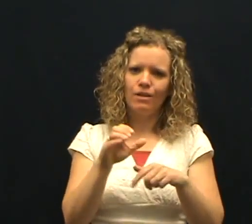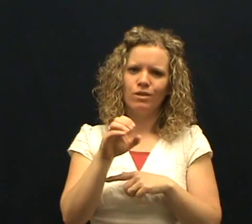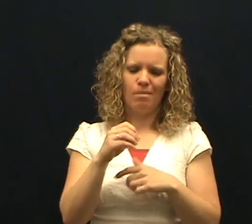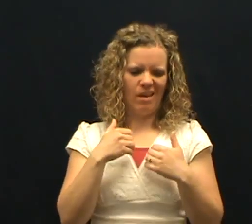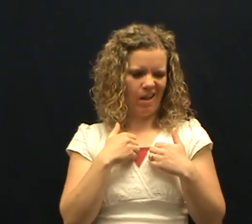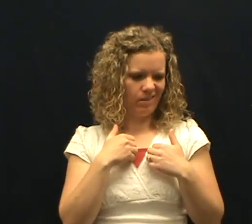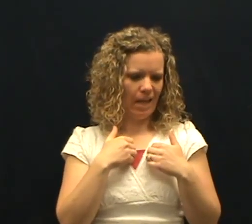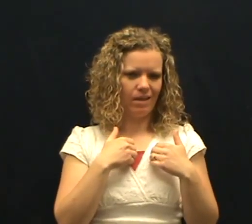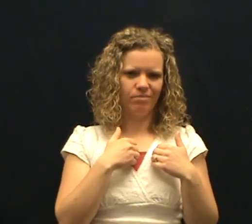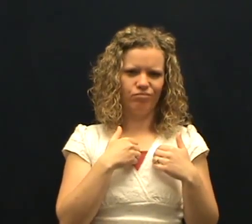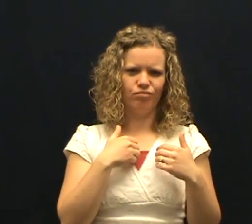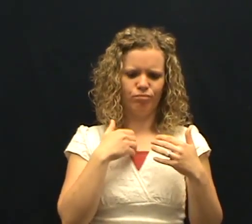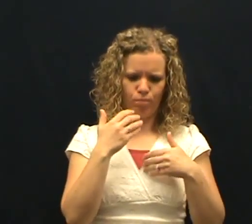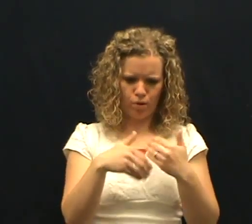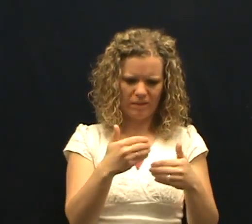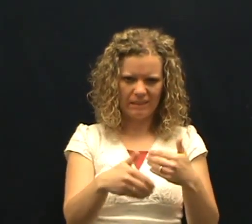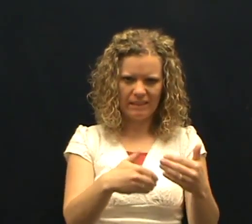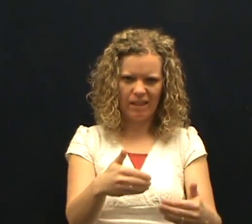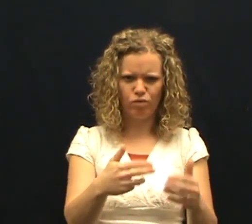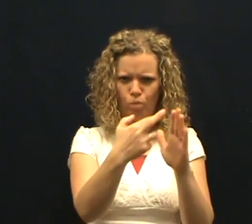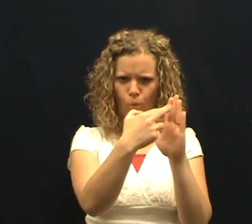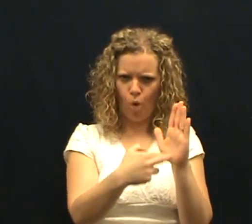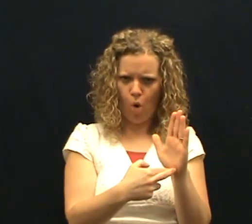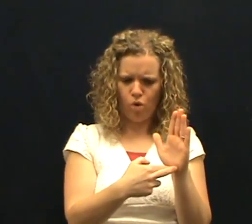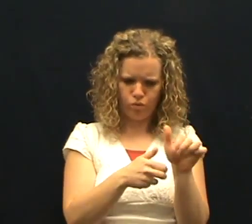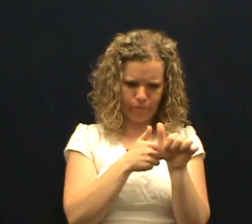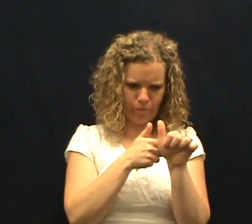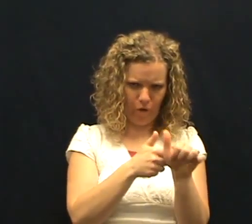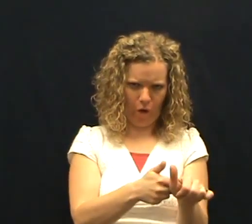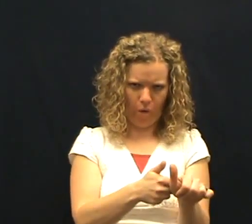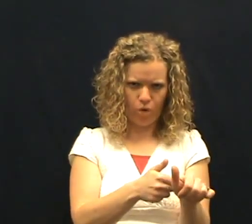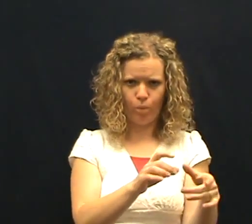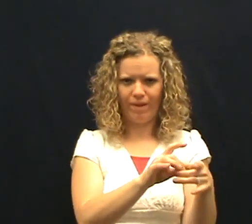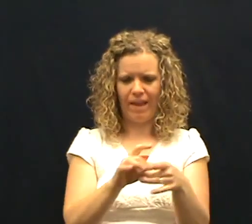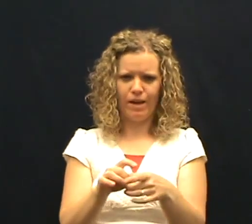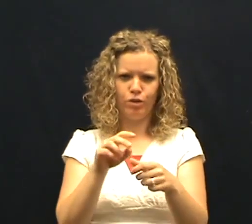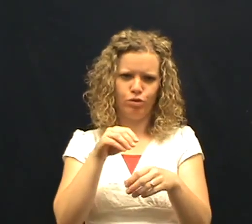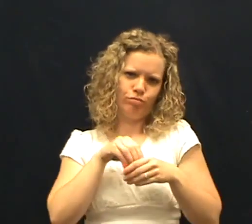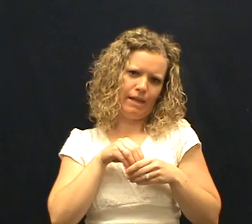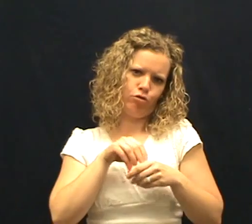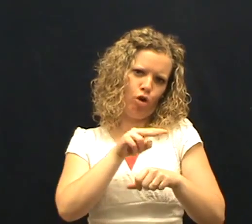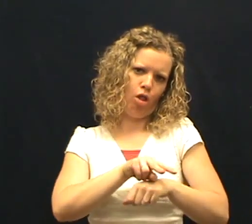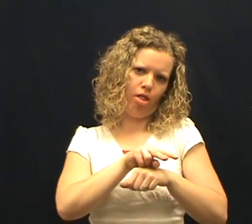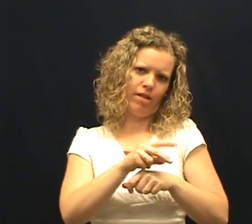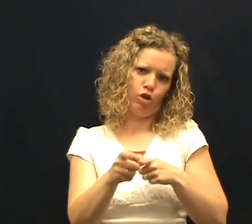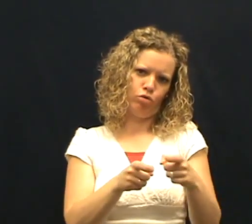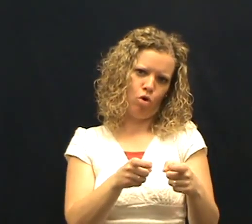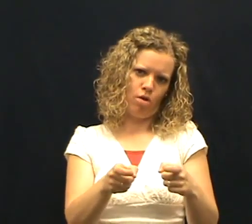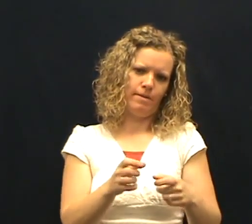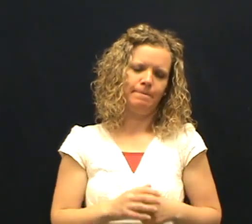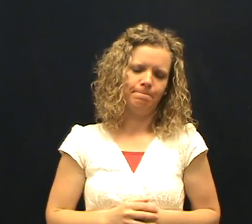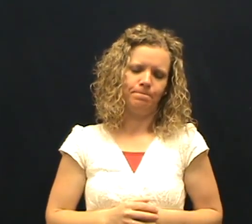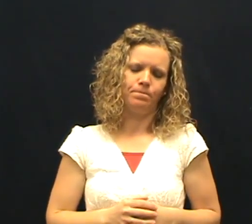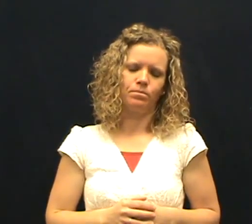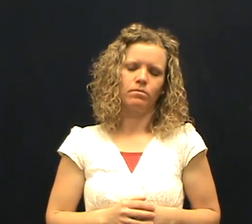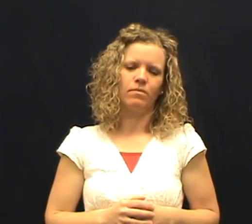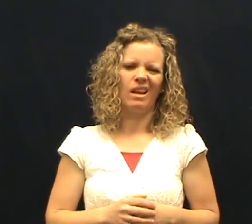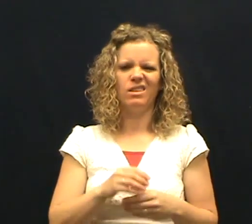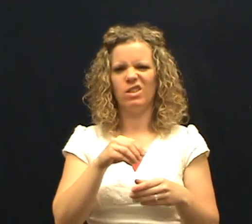into it that involve internal control. Internal controls are the policies